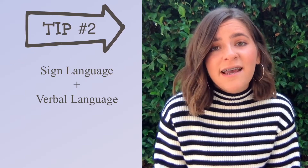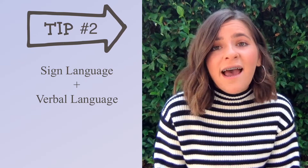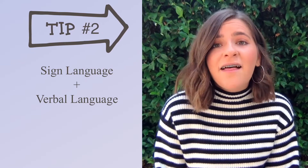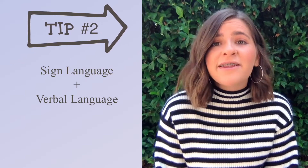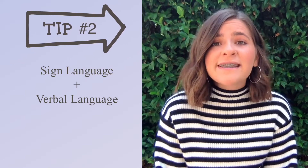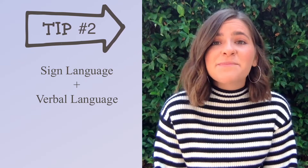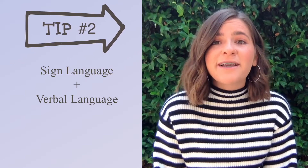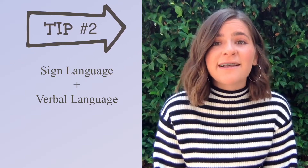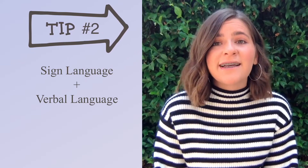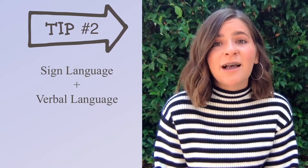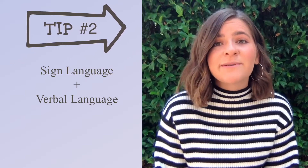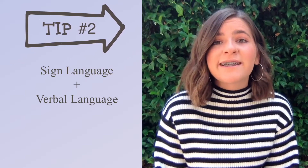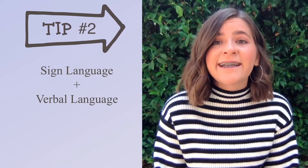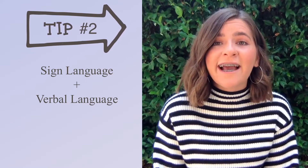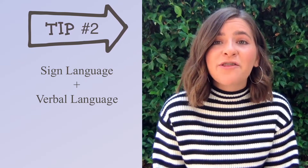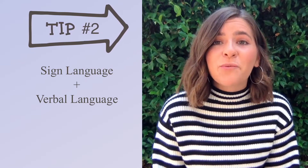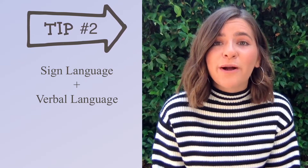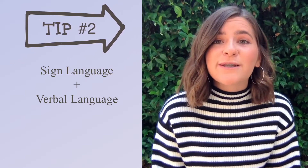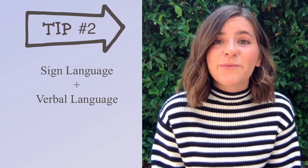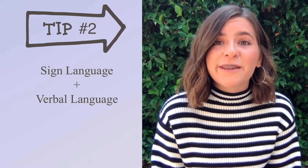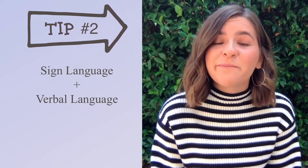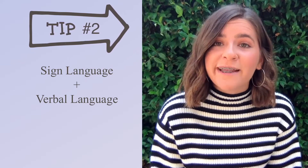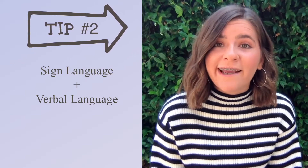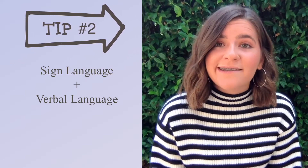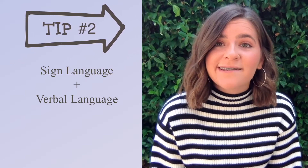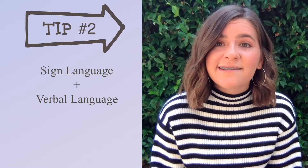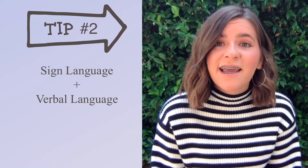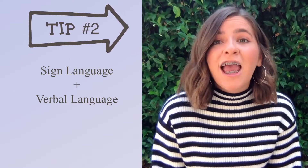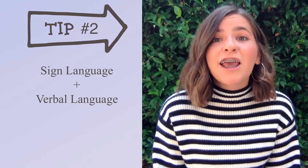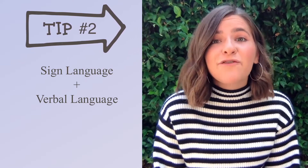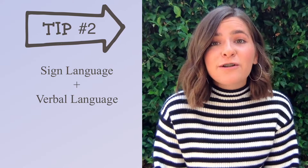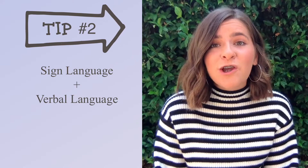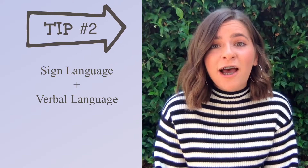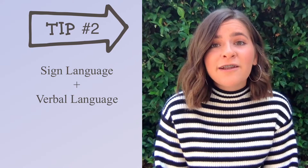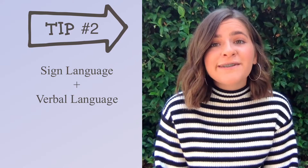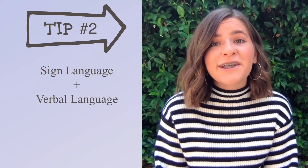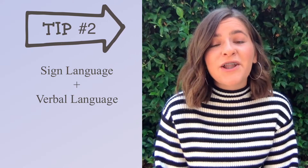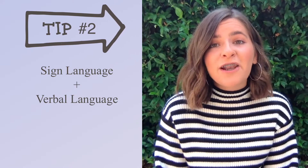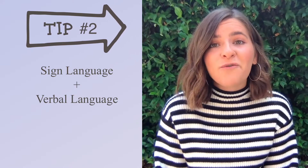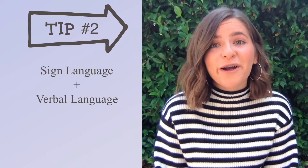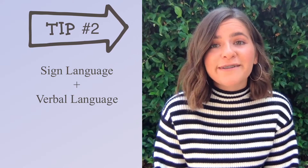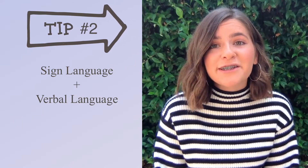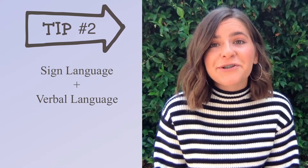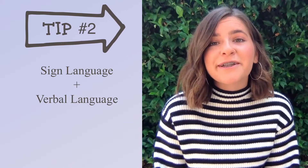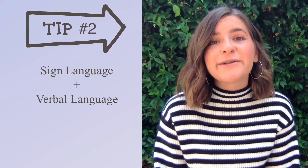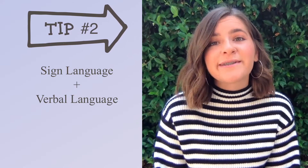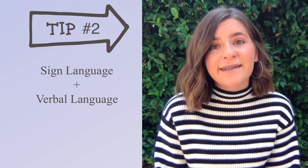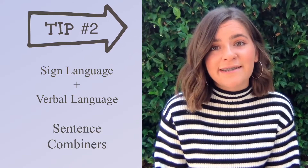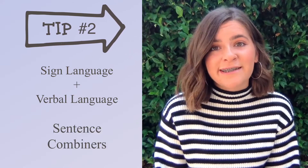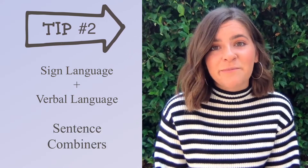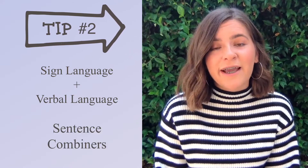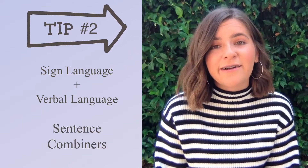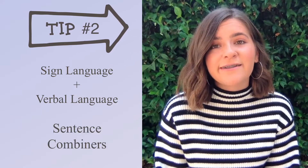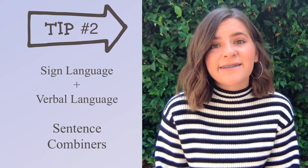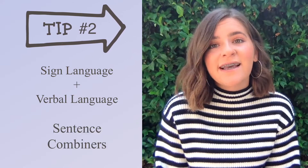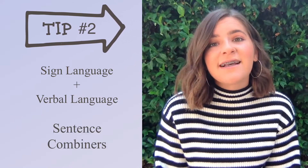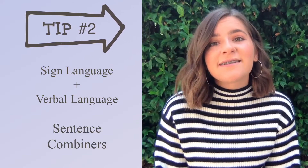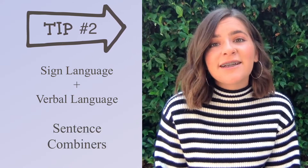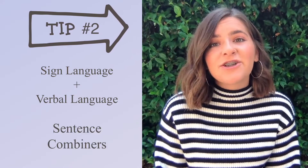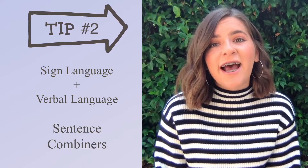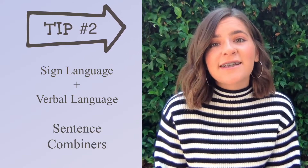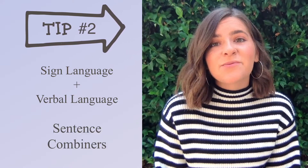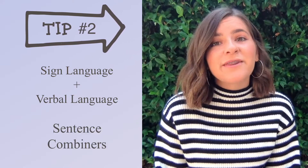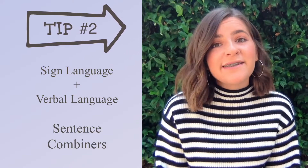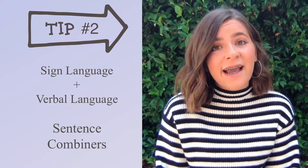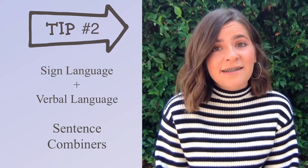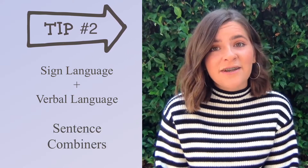concepts. This is because it helps to connect the words with their meanings. If your child uses a lot of words, you can use sentence combiners,